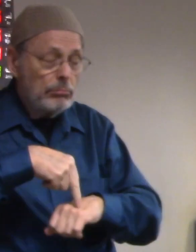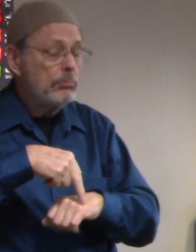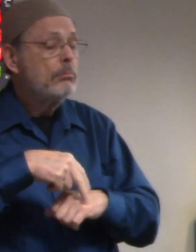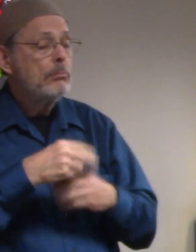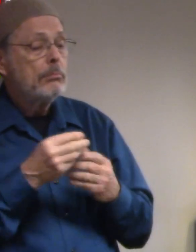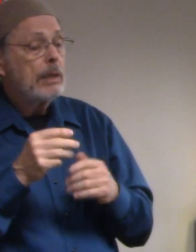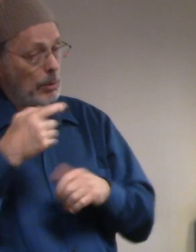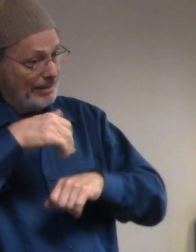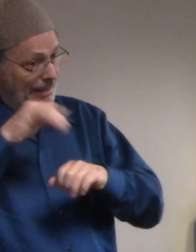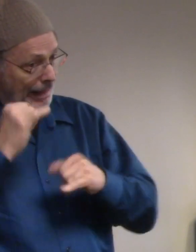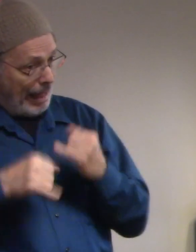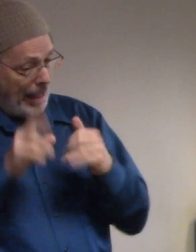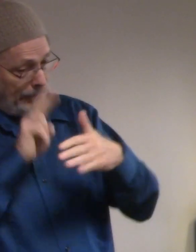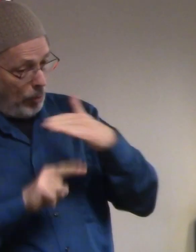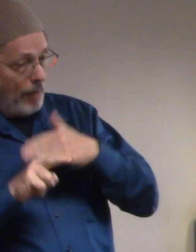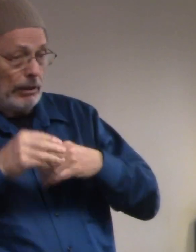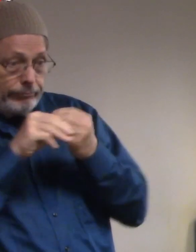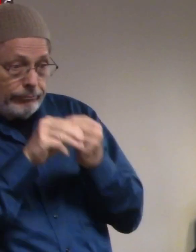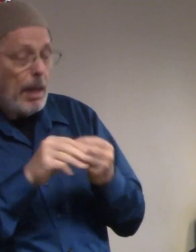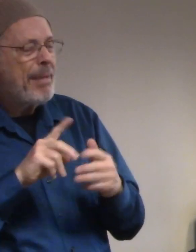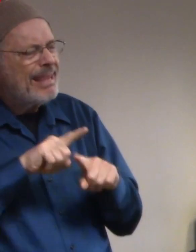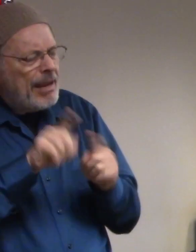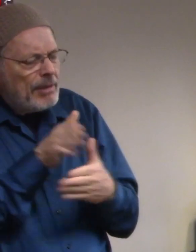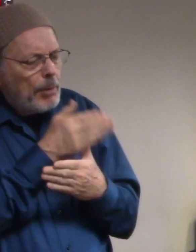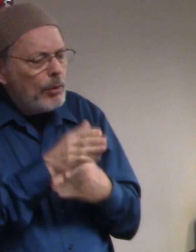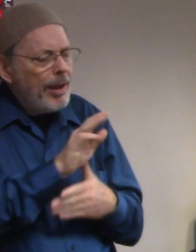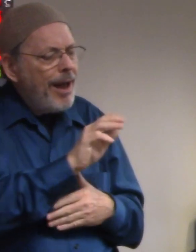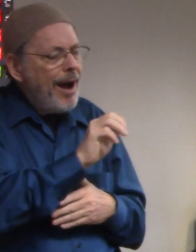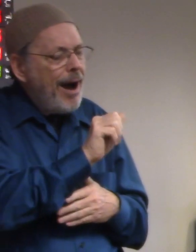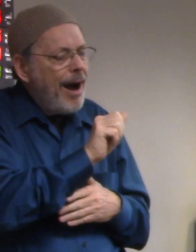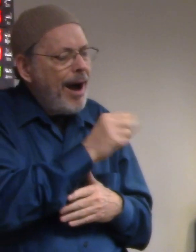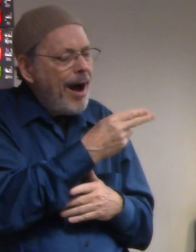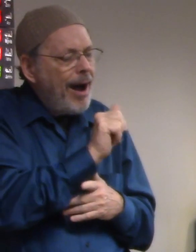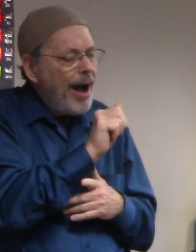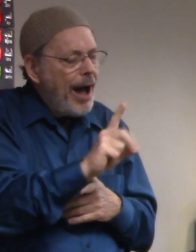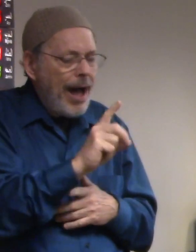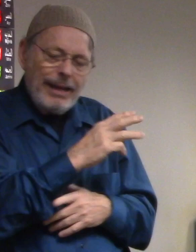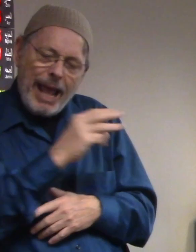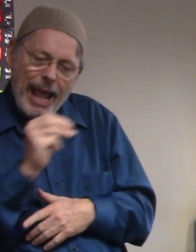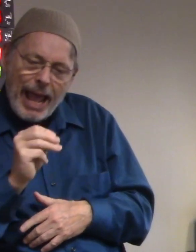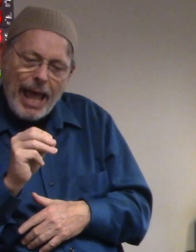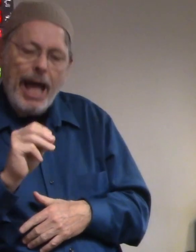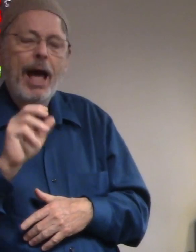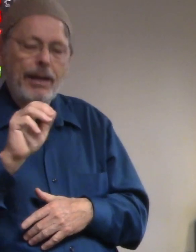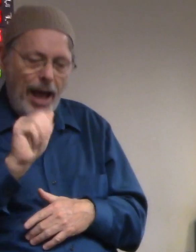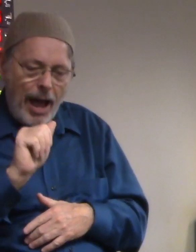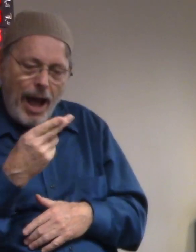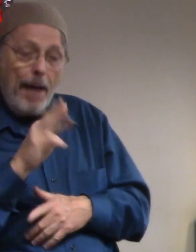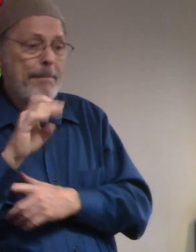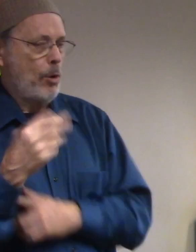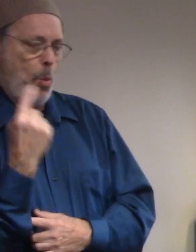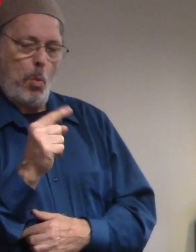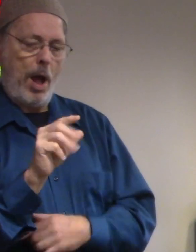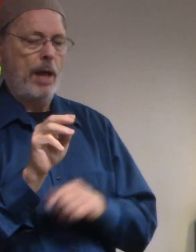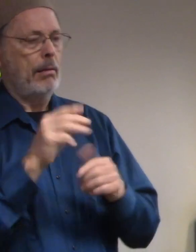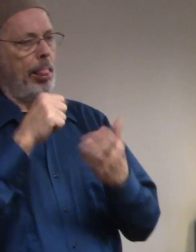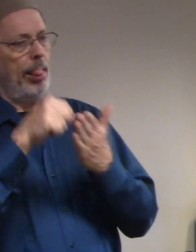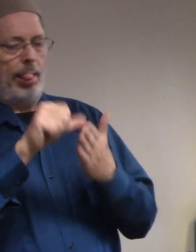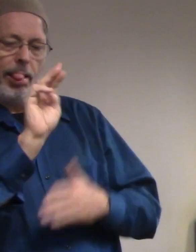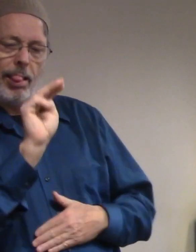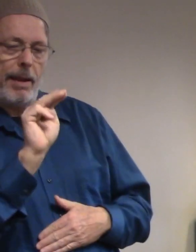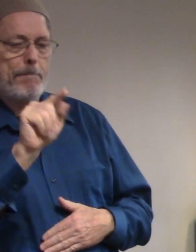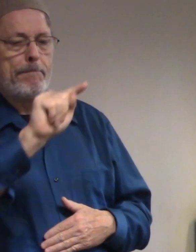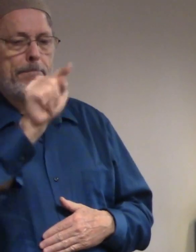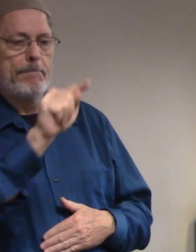humanity, the difference between Ahad and Ahmad is just one meme. But the secret of the entire world